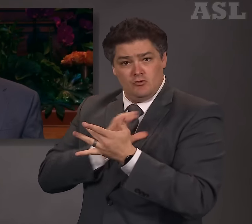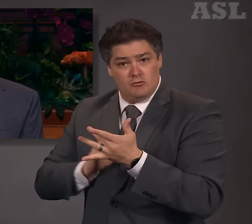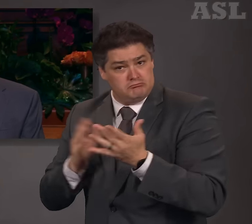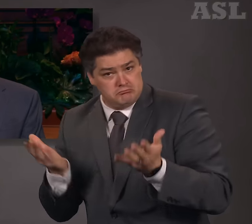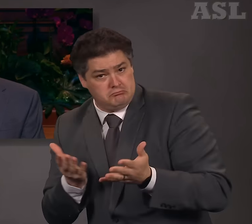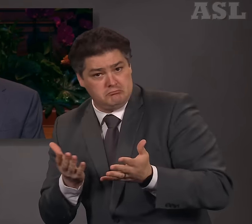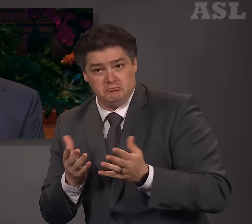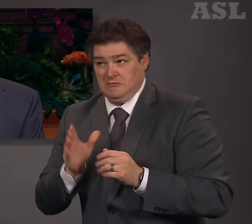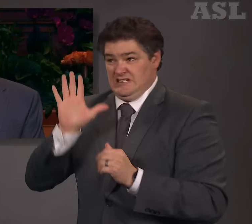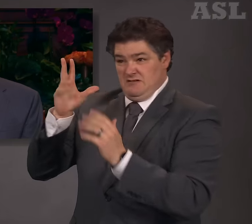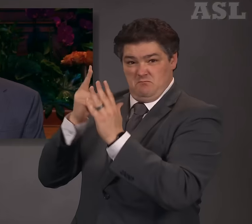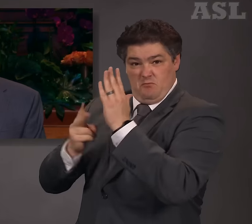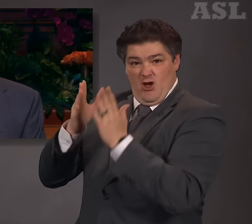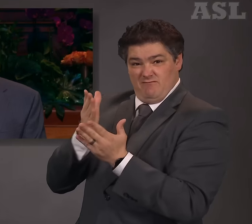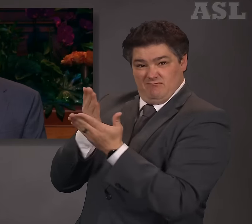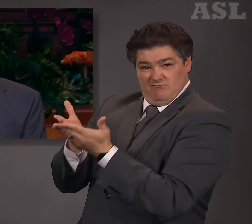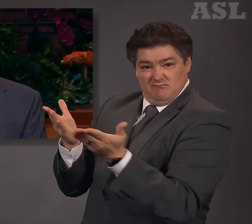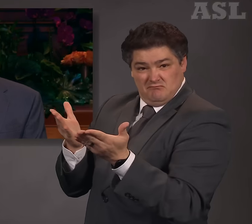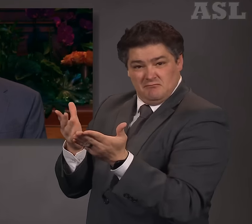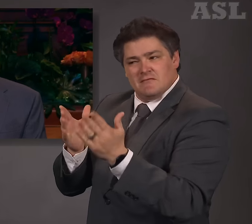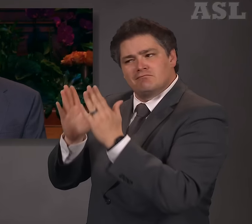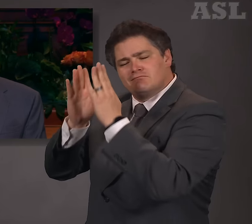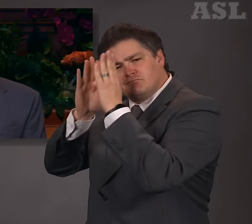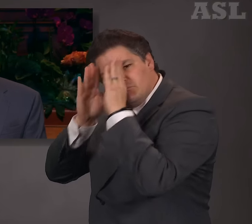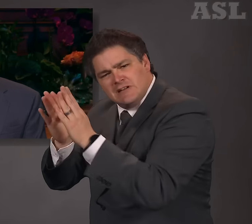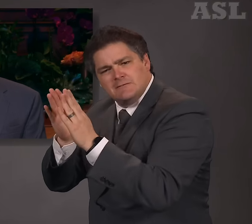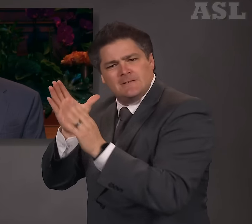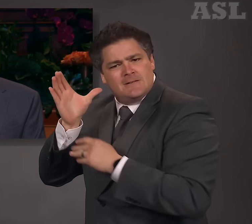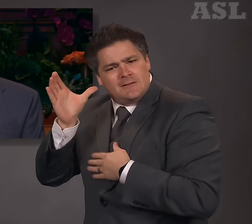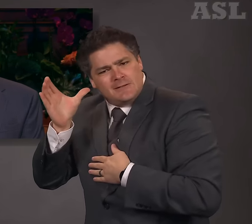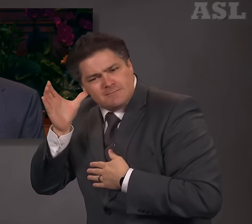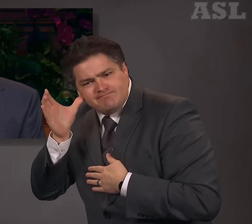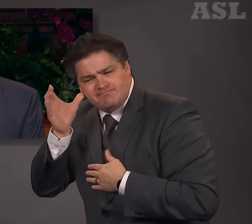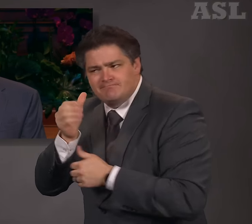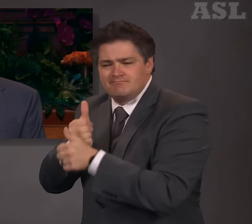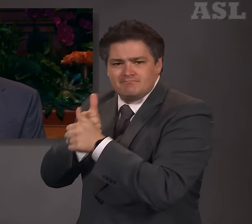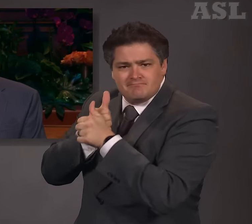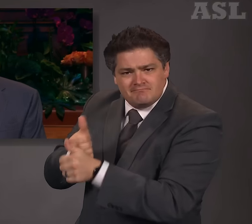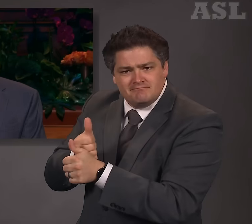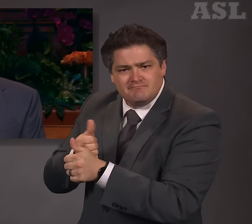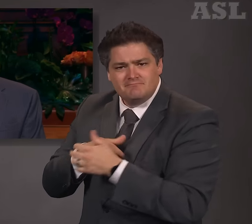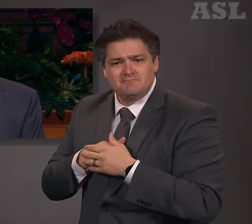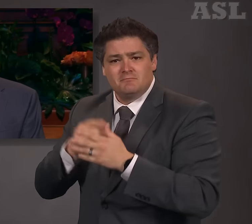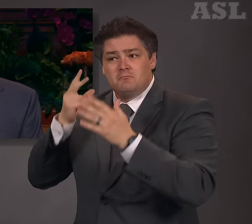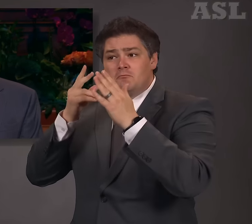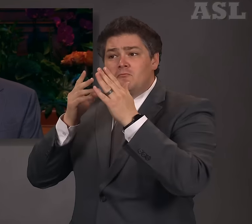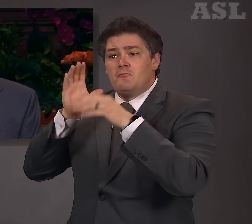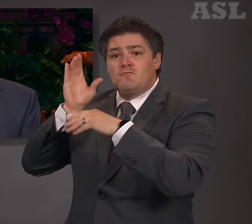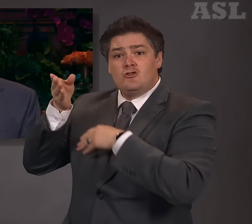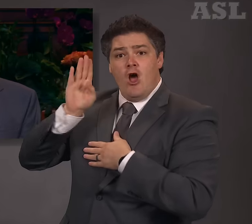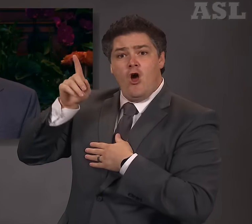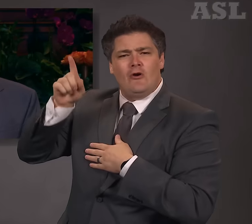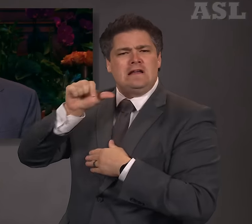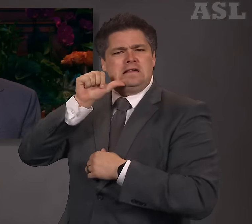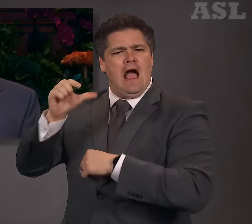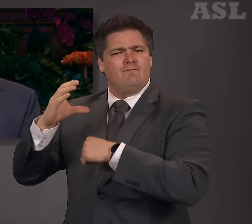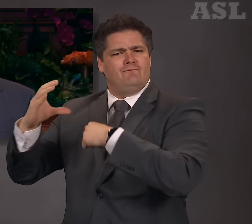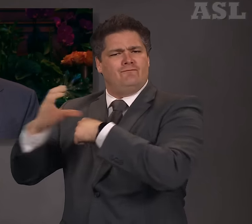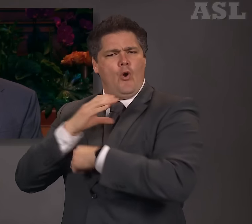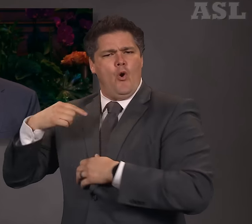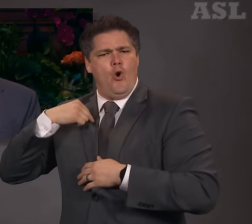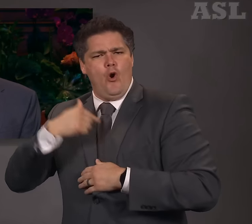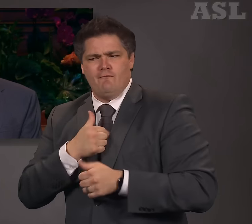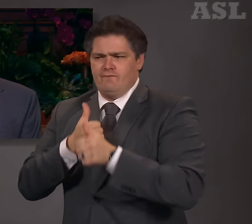not force us into the better path, the covenant path, but he instructs his prophets to make us fully aware